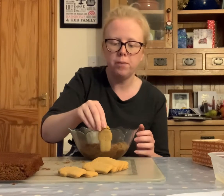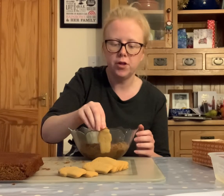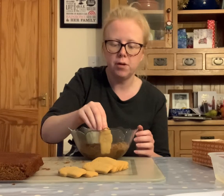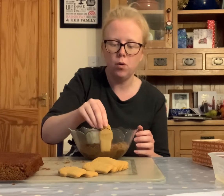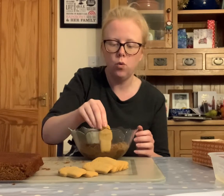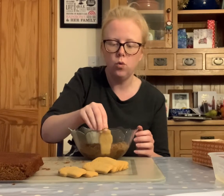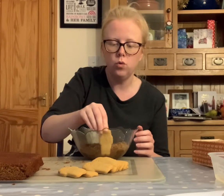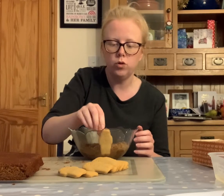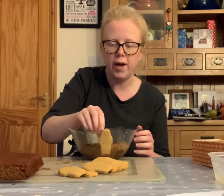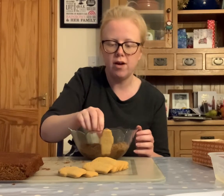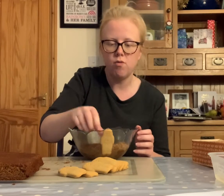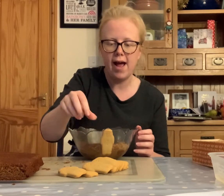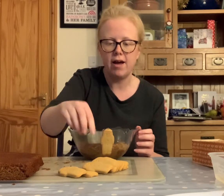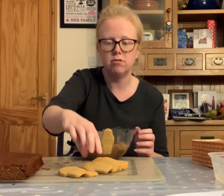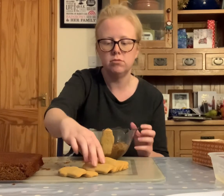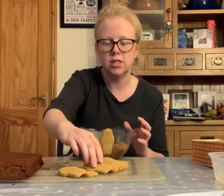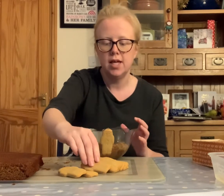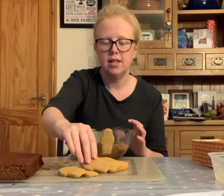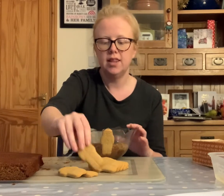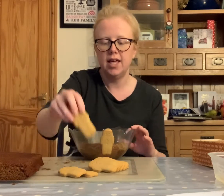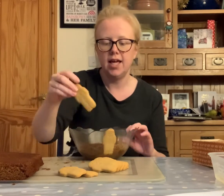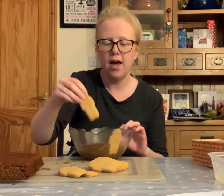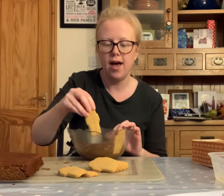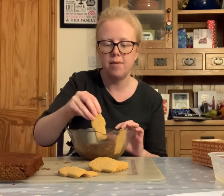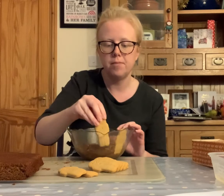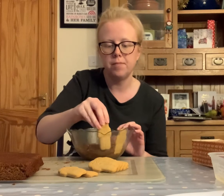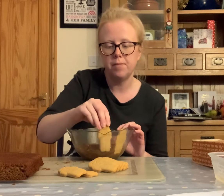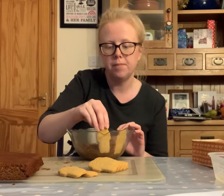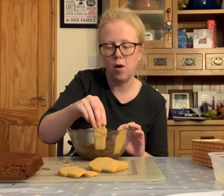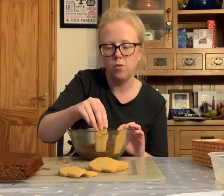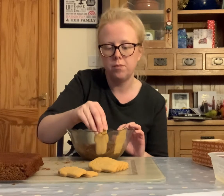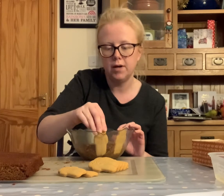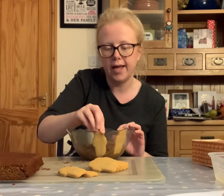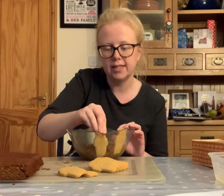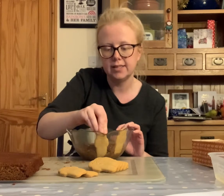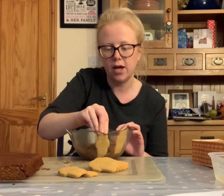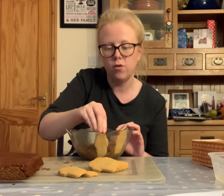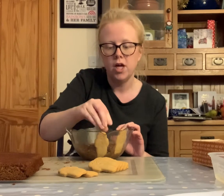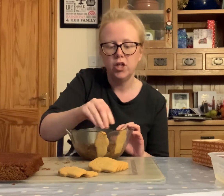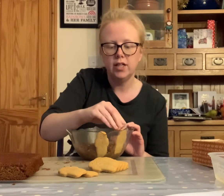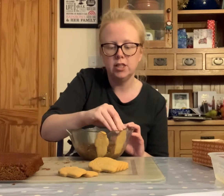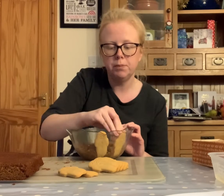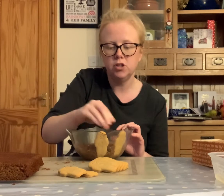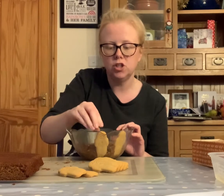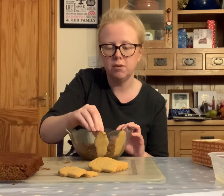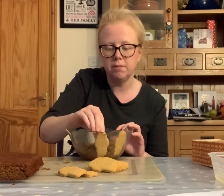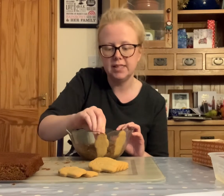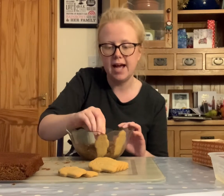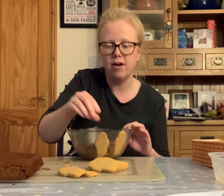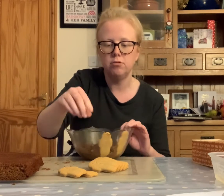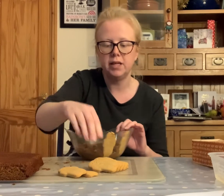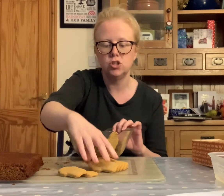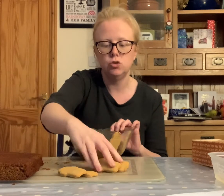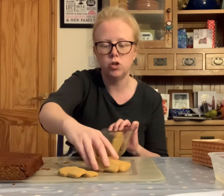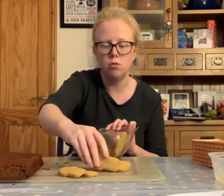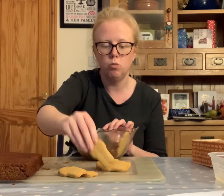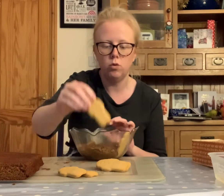them all the way around the bowl, like so. You need to push them down because you don't want